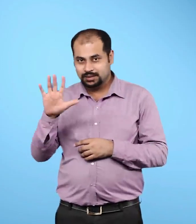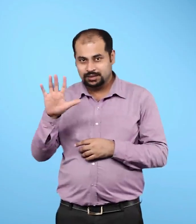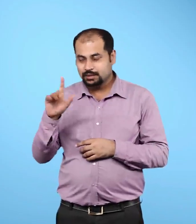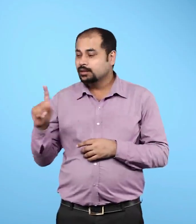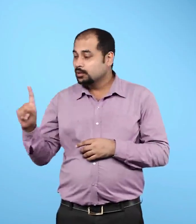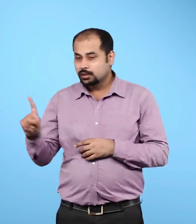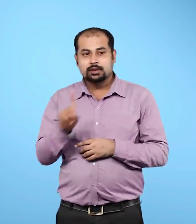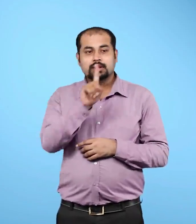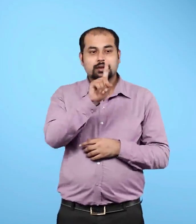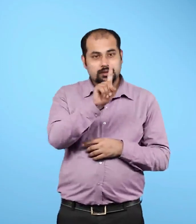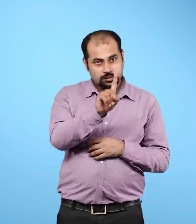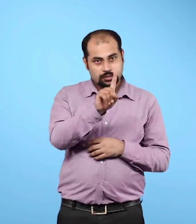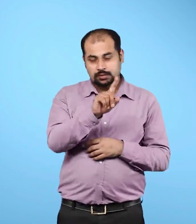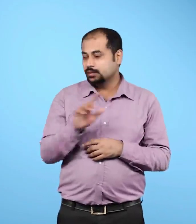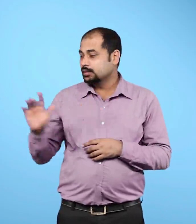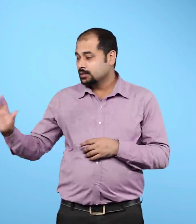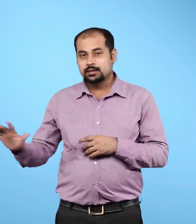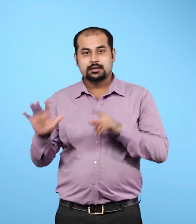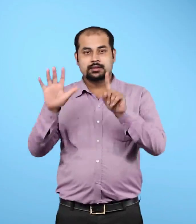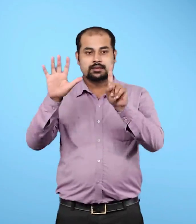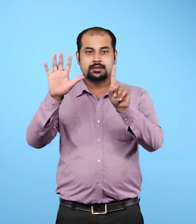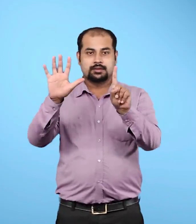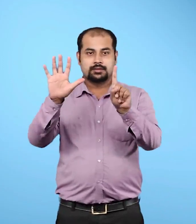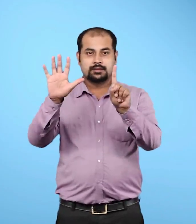written. Column 2, number 5 is written.